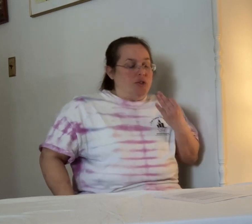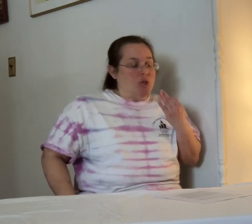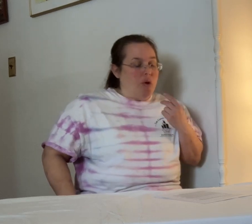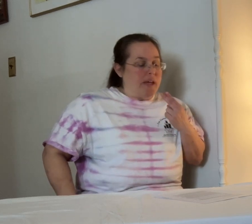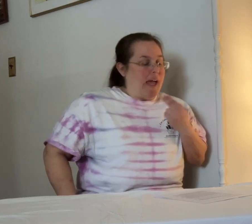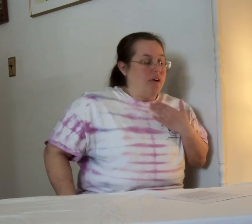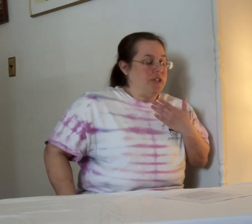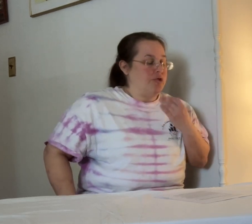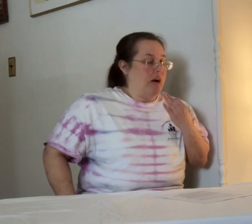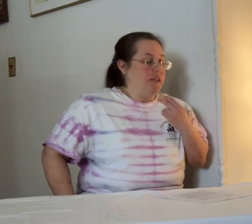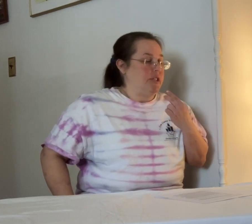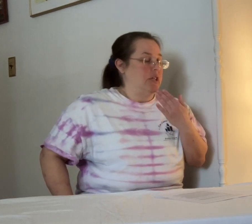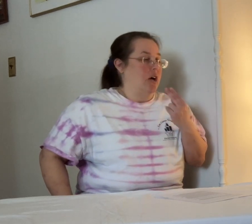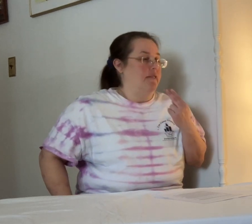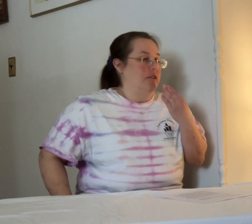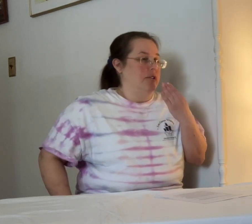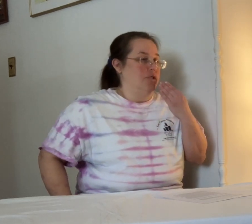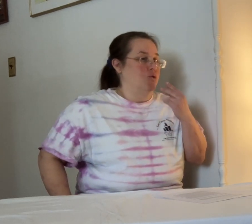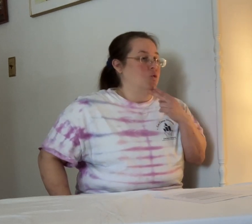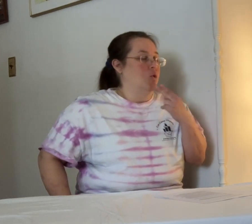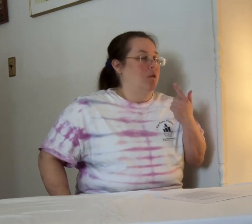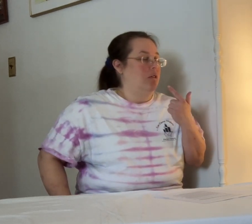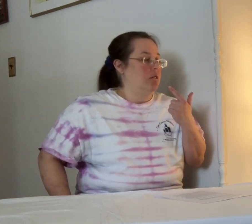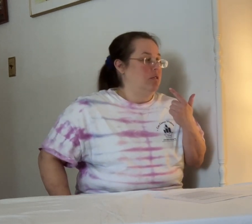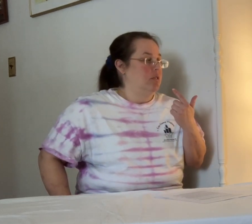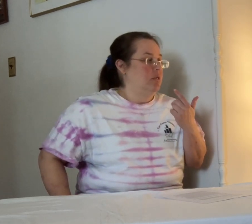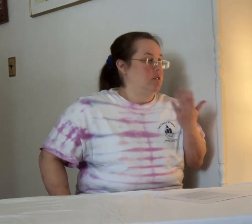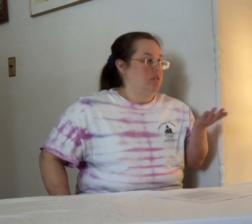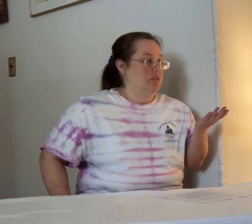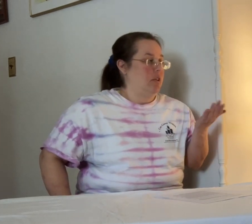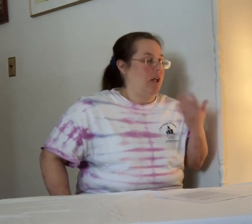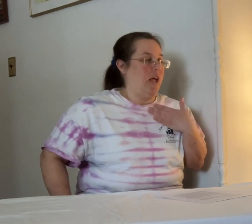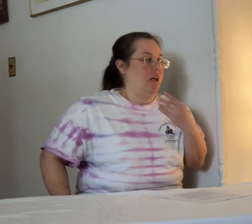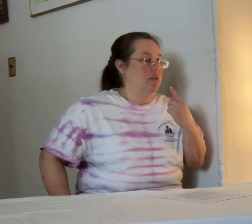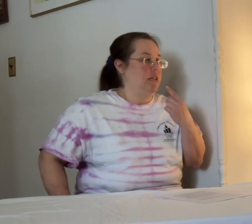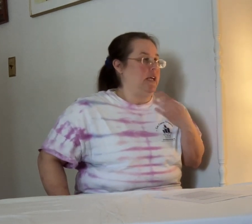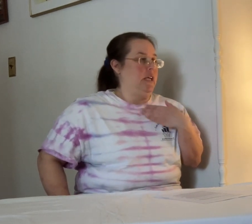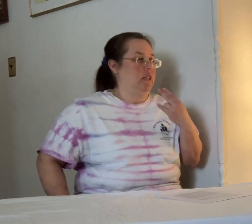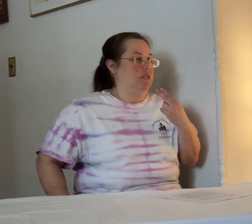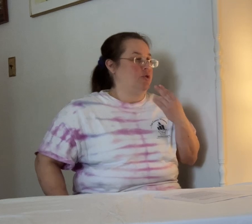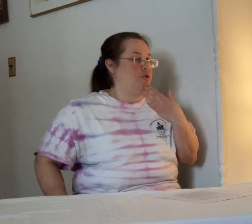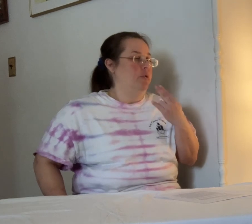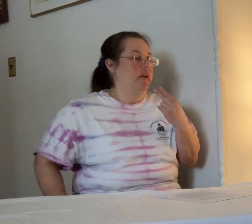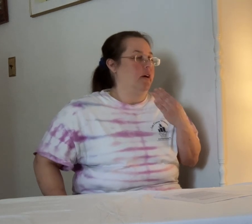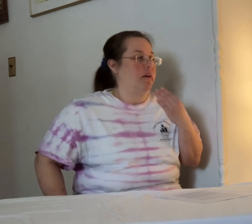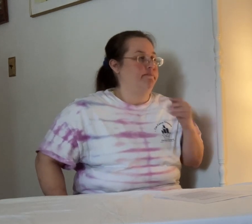So the county tries to cover the school and is doing a